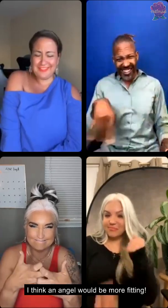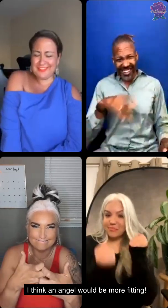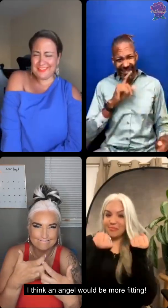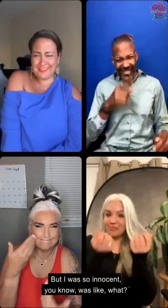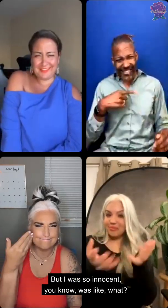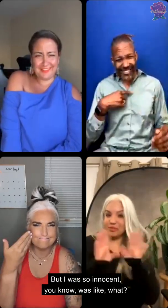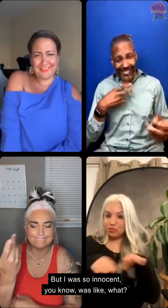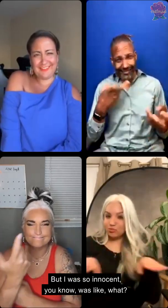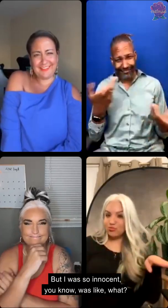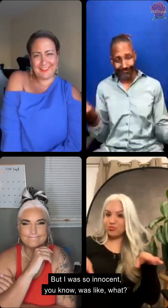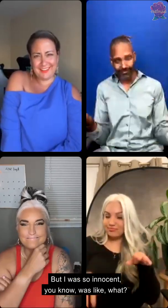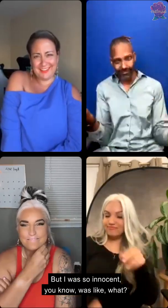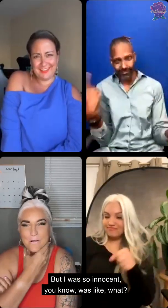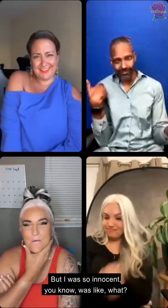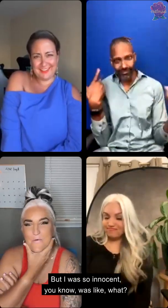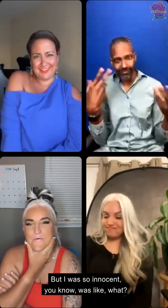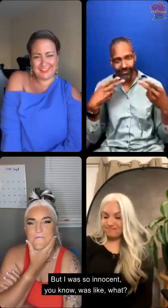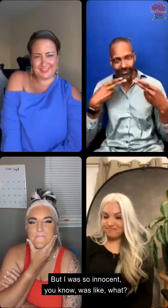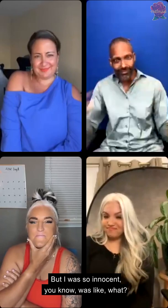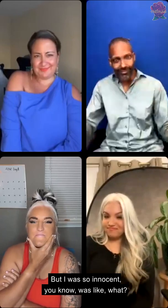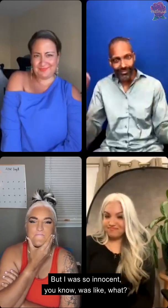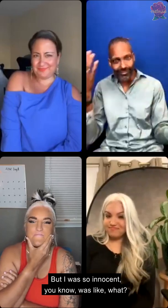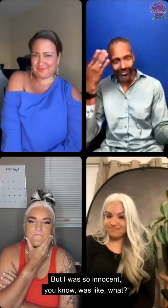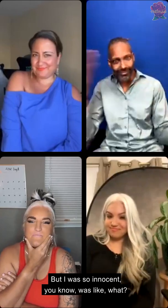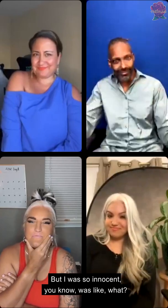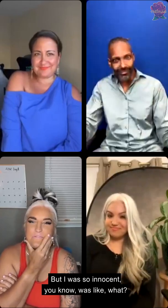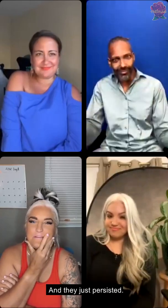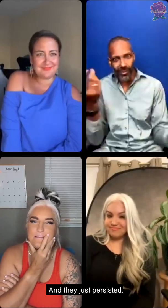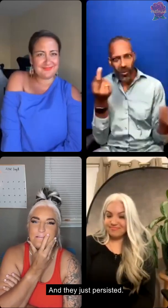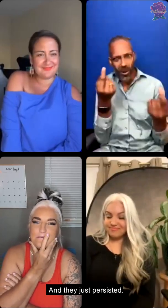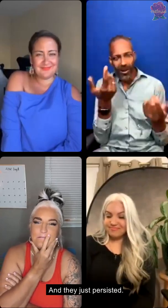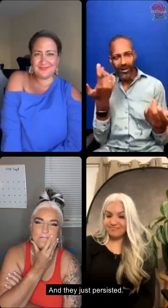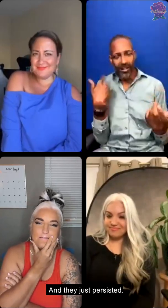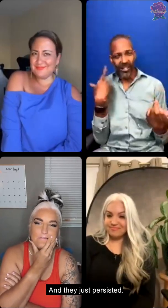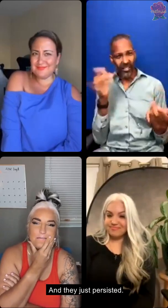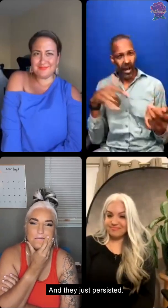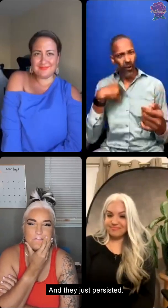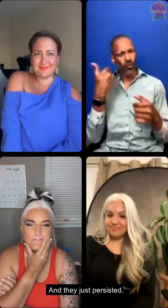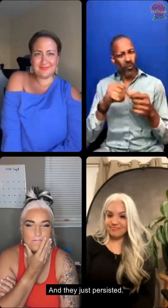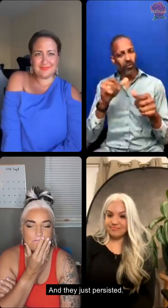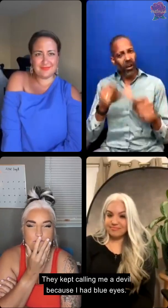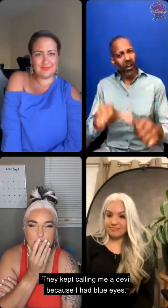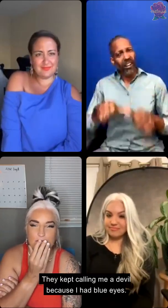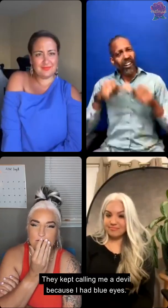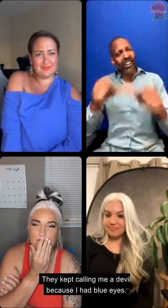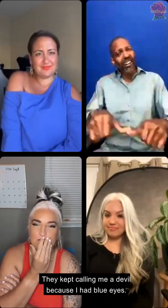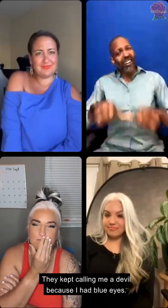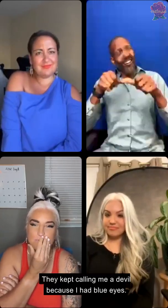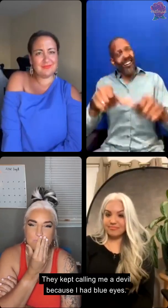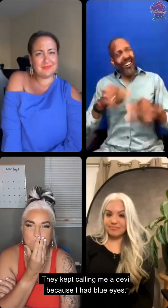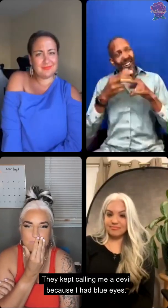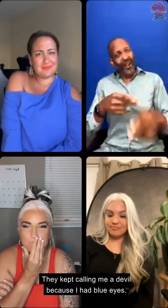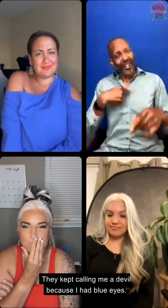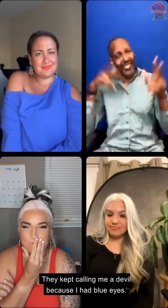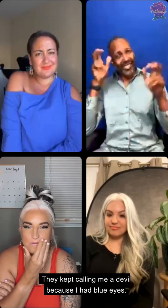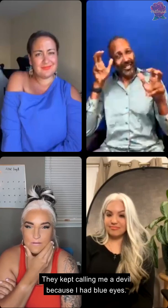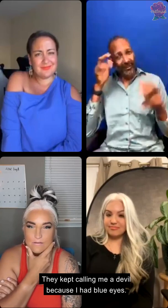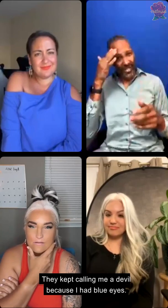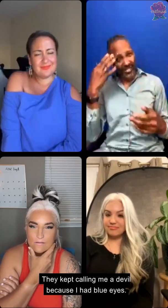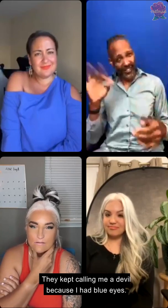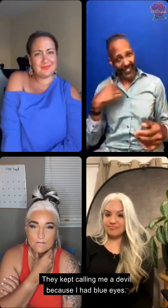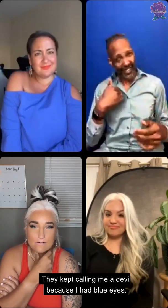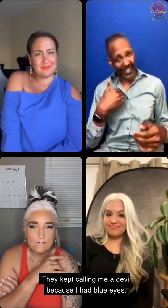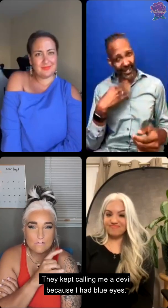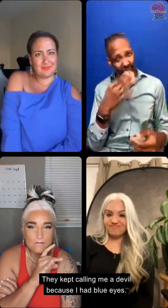would be more fitting. But I was so innocent, and I was like, what? And it just persisted. They kept calling me a